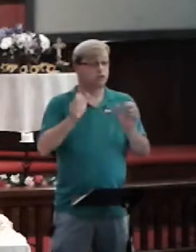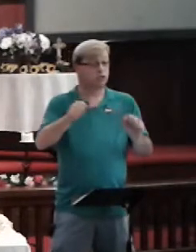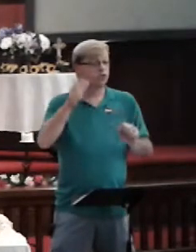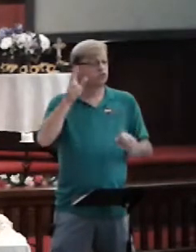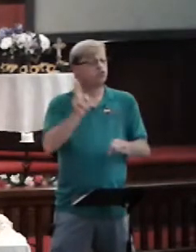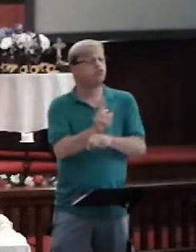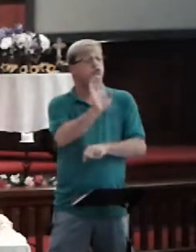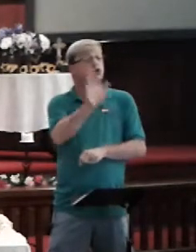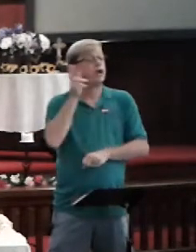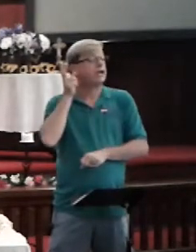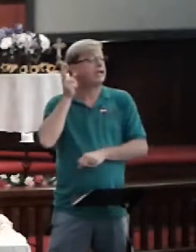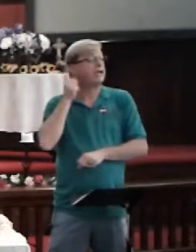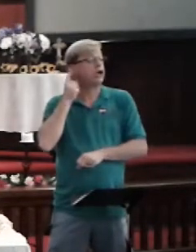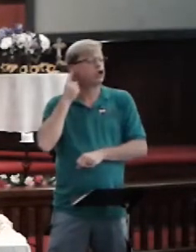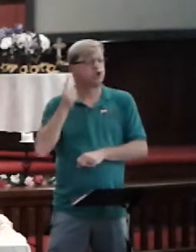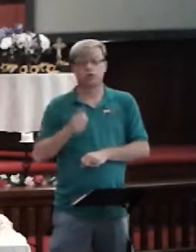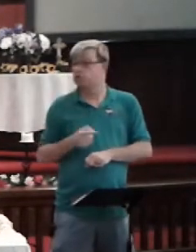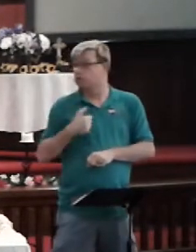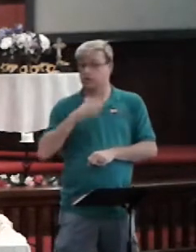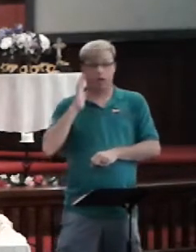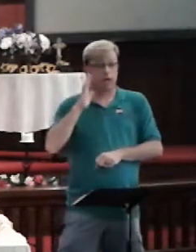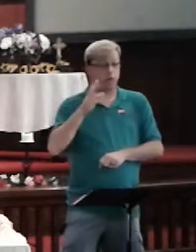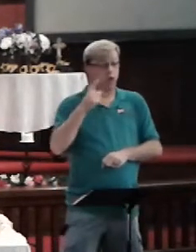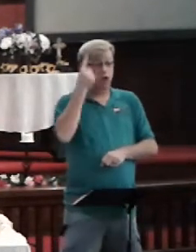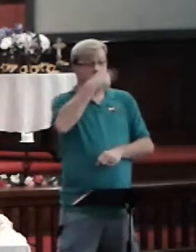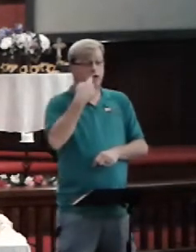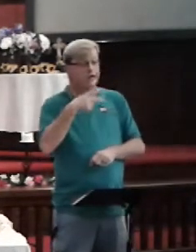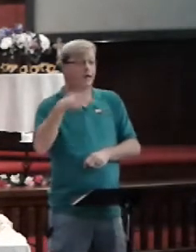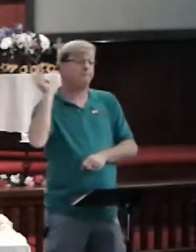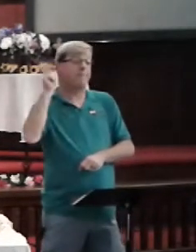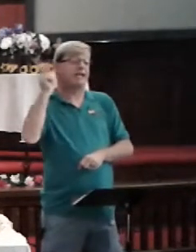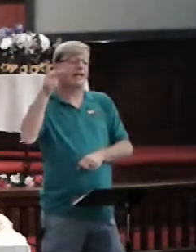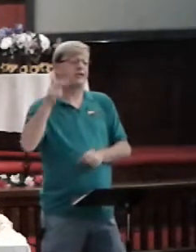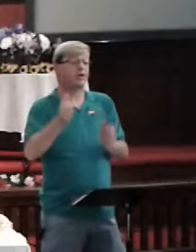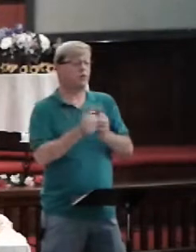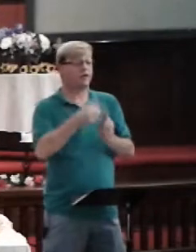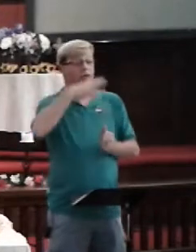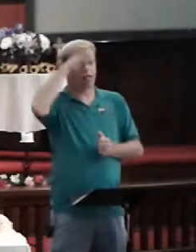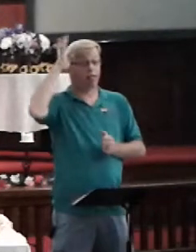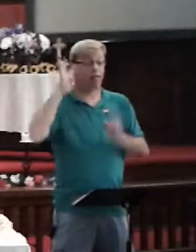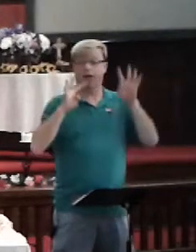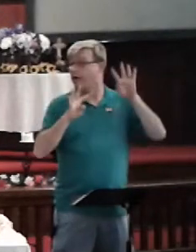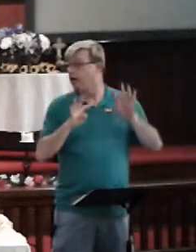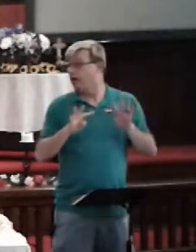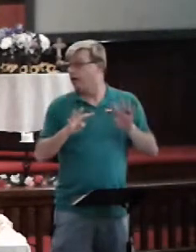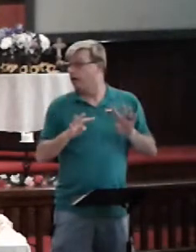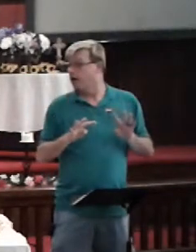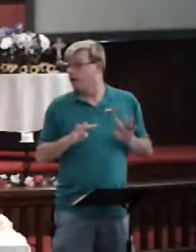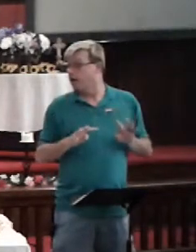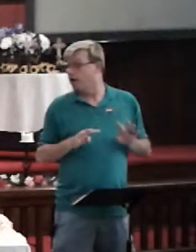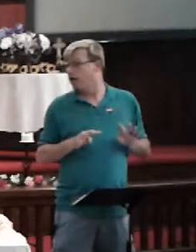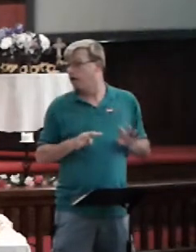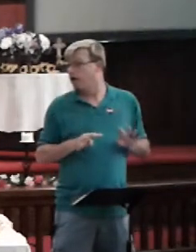ears. And I'm going to look a bit Pentecostal with this cloth before it's over, I'm sure.